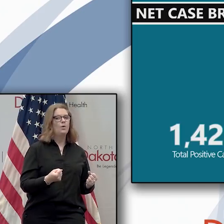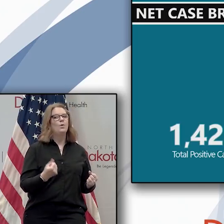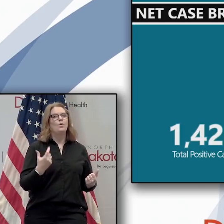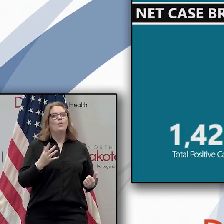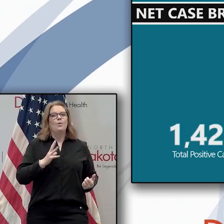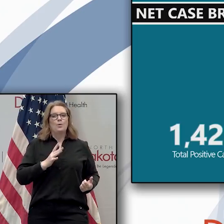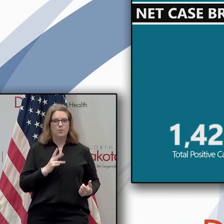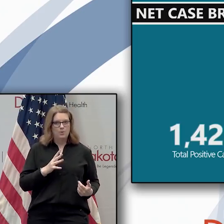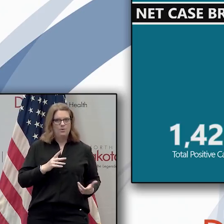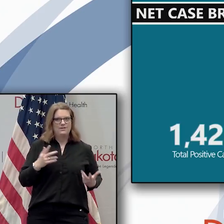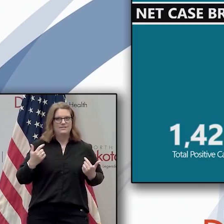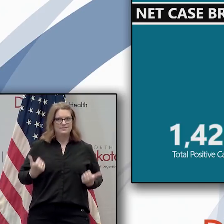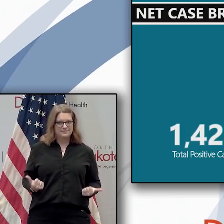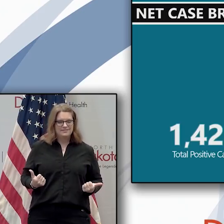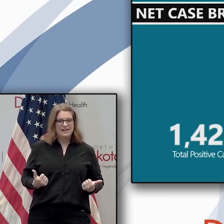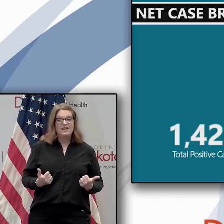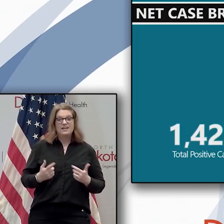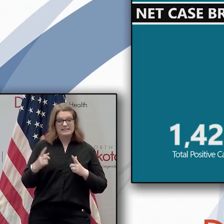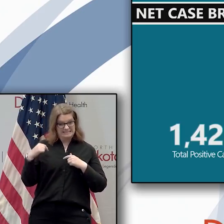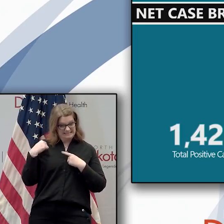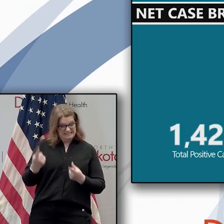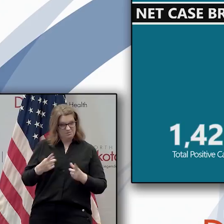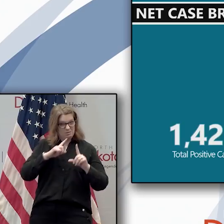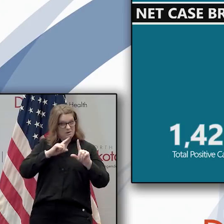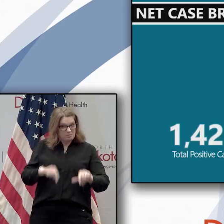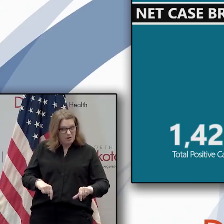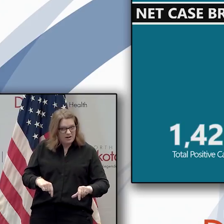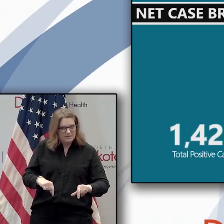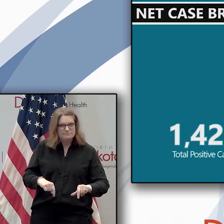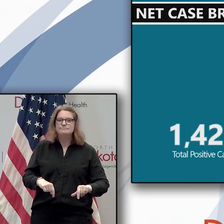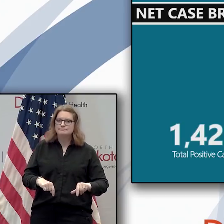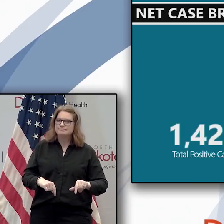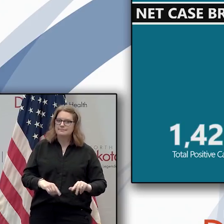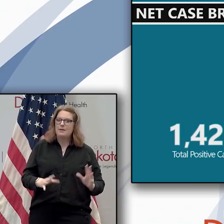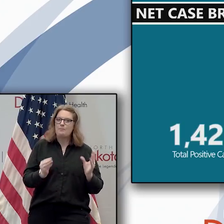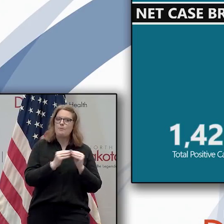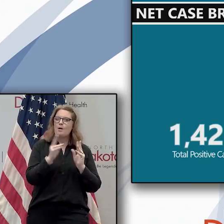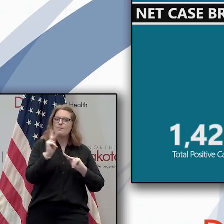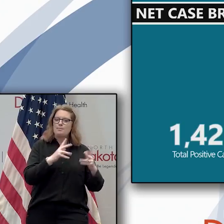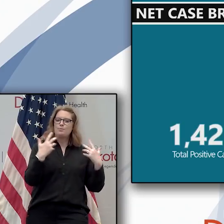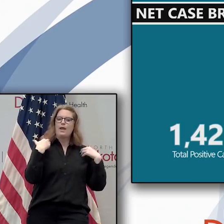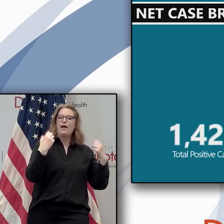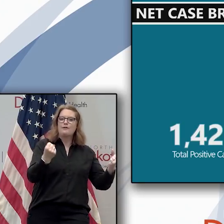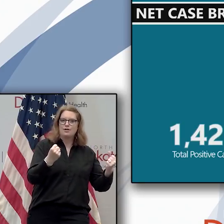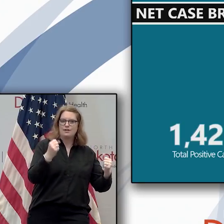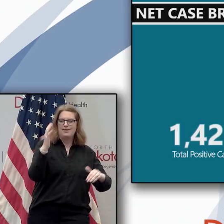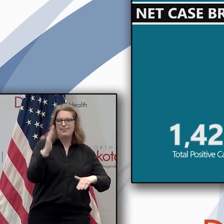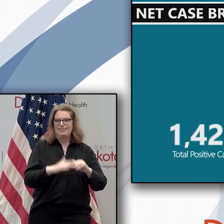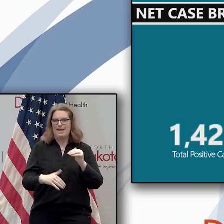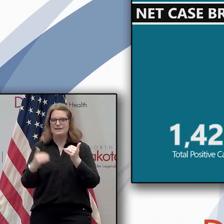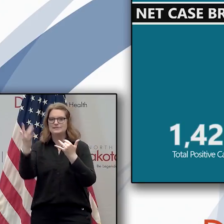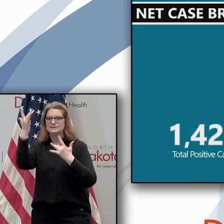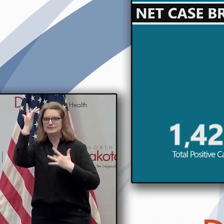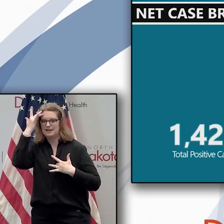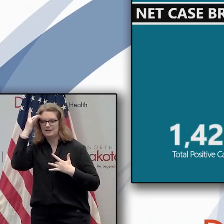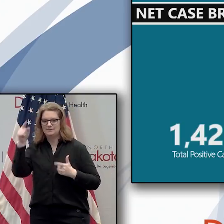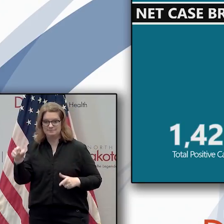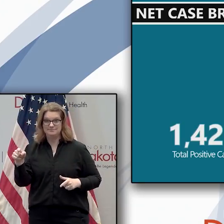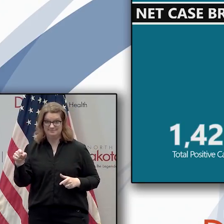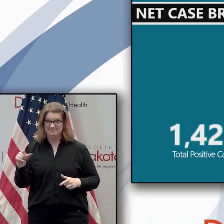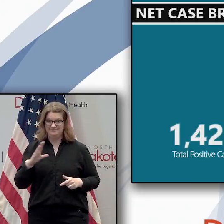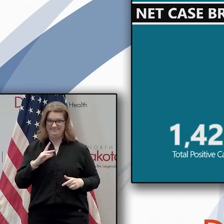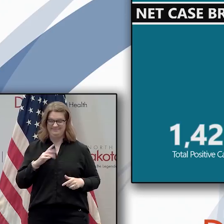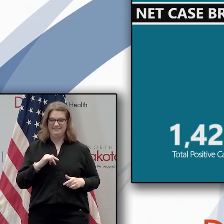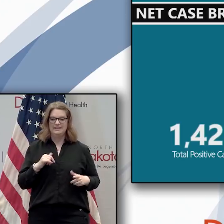the first time since we've begun reporting this. We have more people in North Dakota who've recovered than are currently active. We